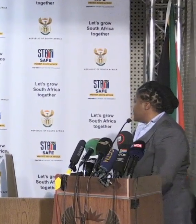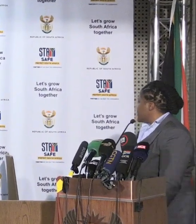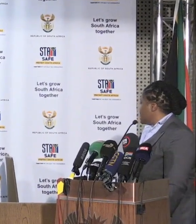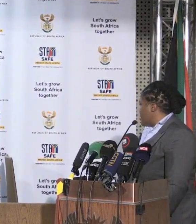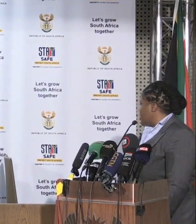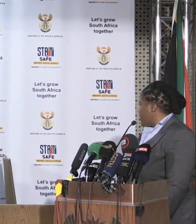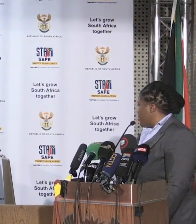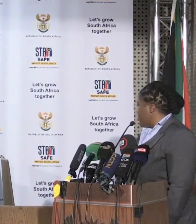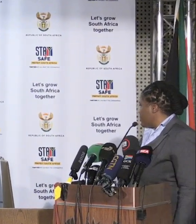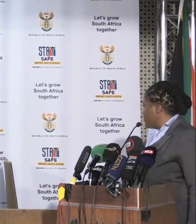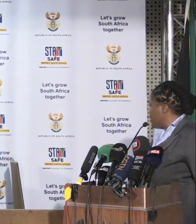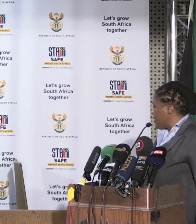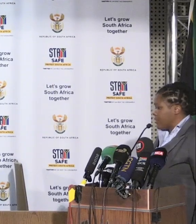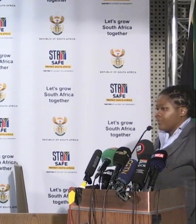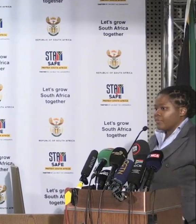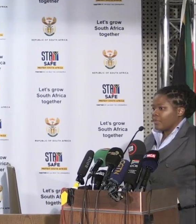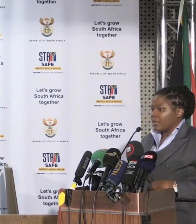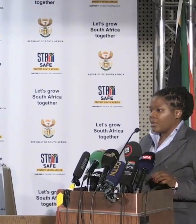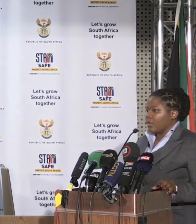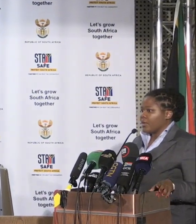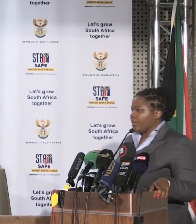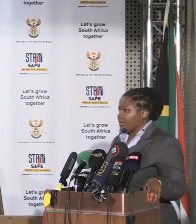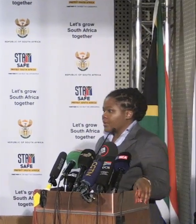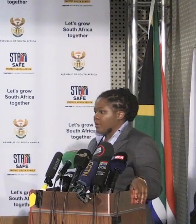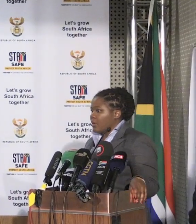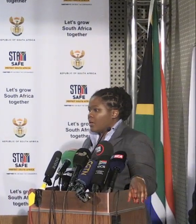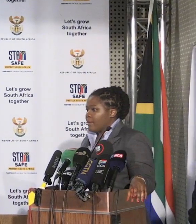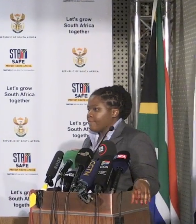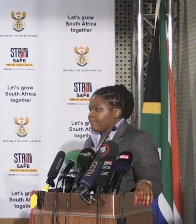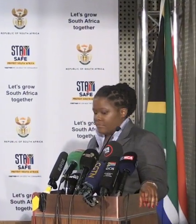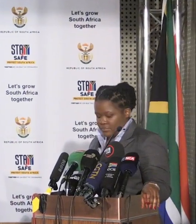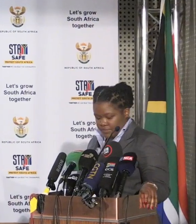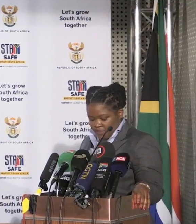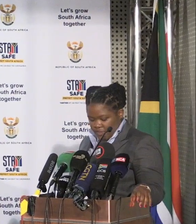Minister, are you okay? Are you ready? Okay.